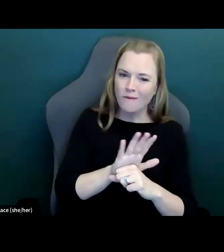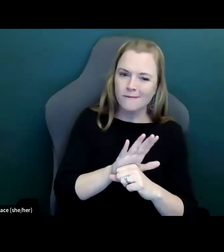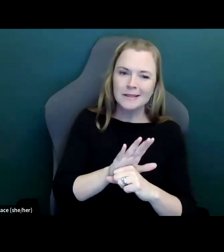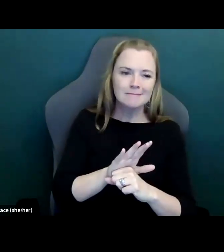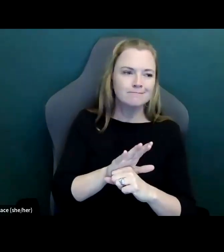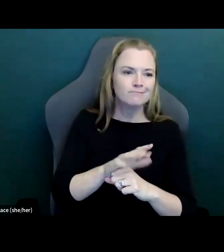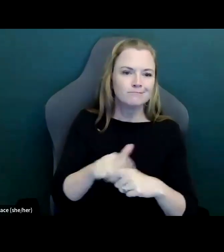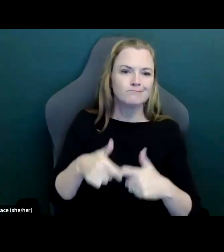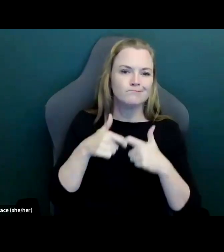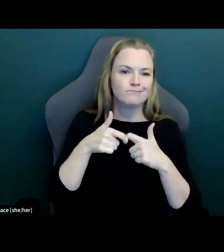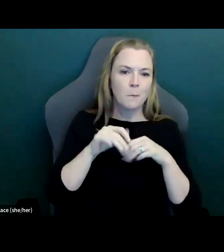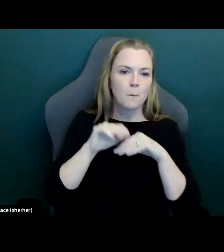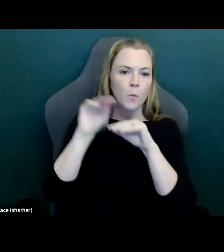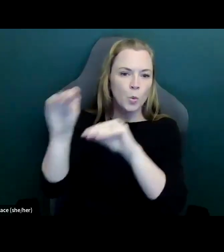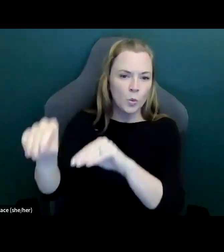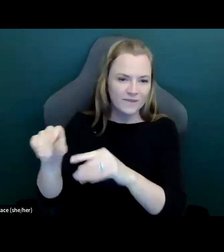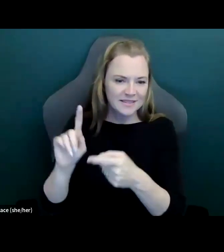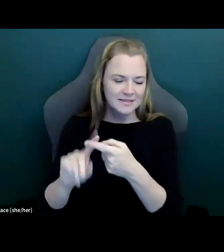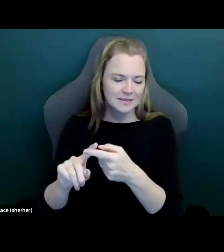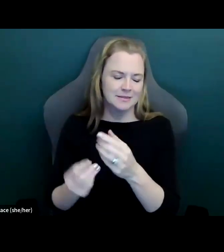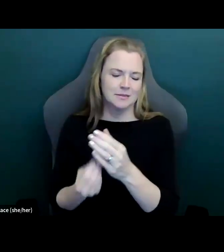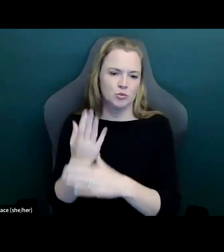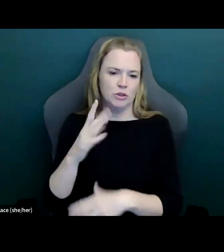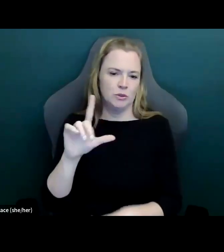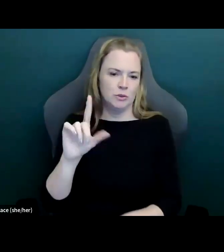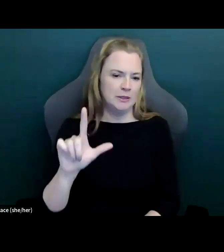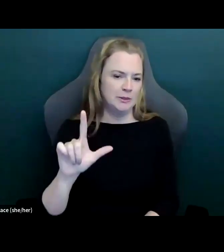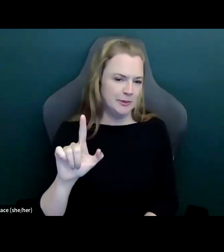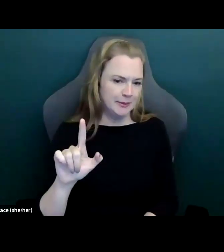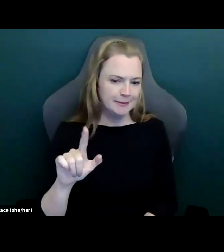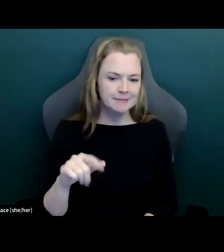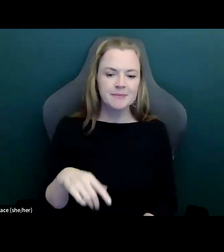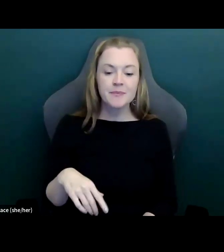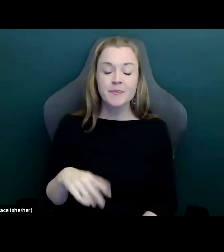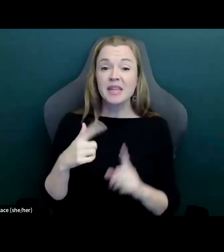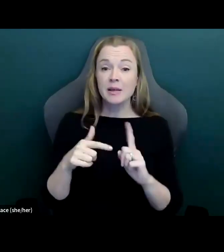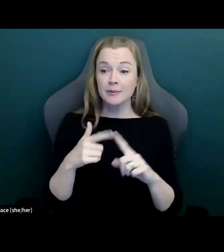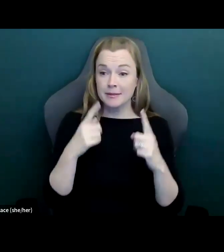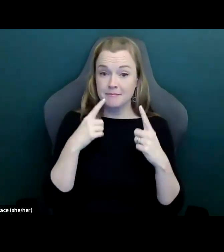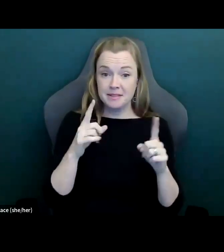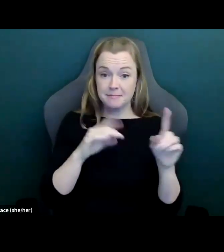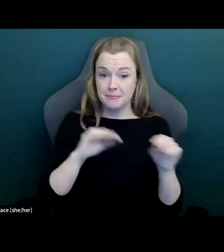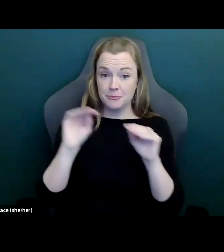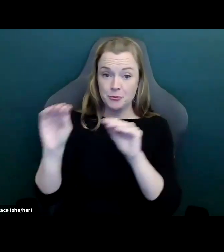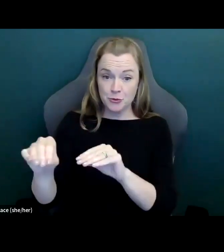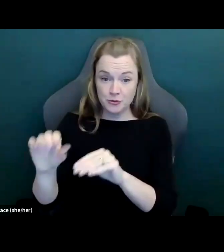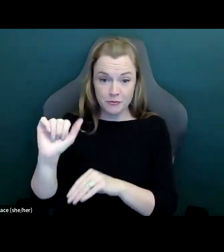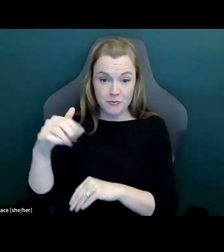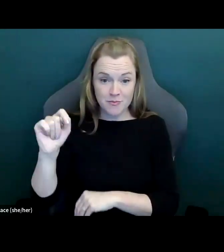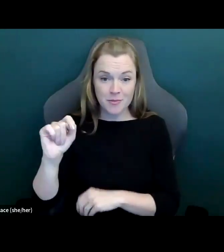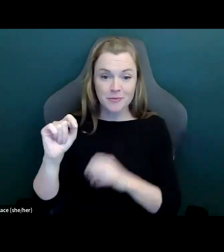of 2021. Once Nick had moved into his apartment at Main Street,